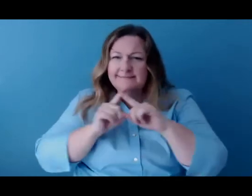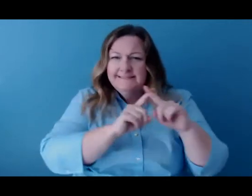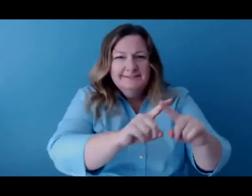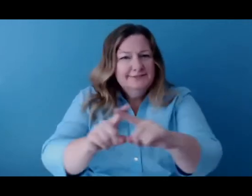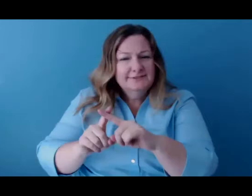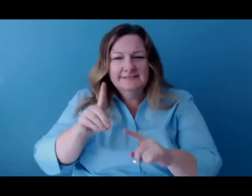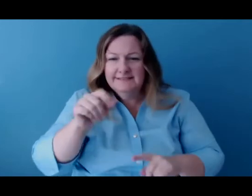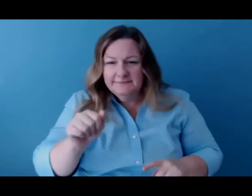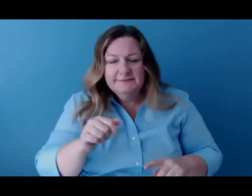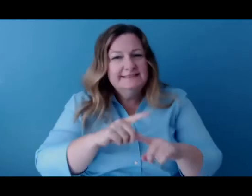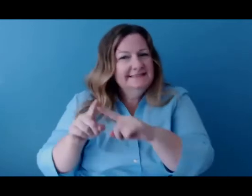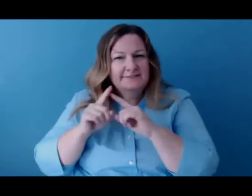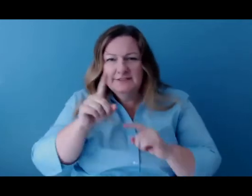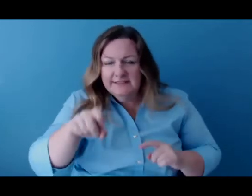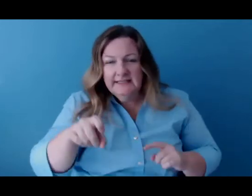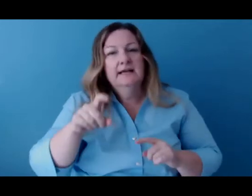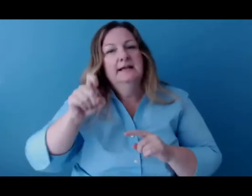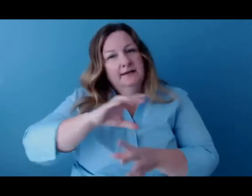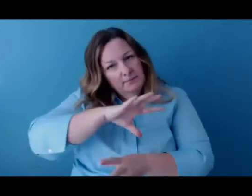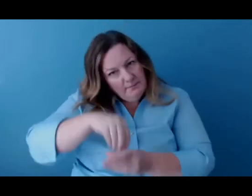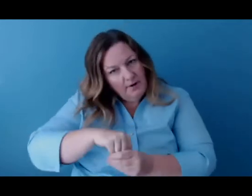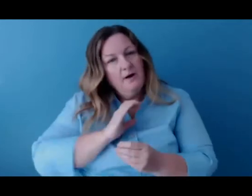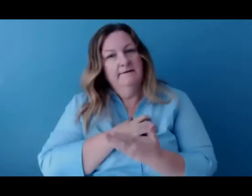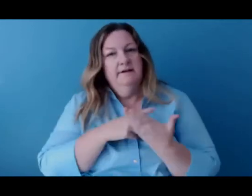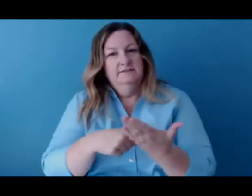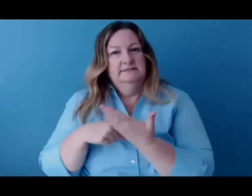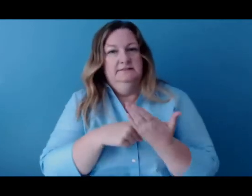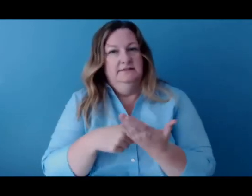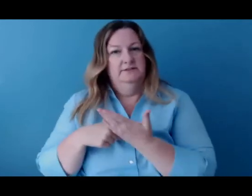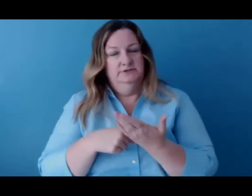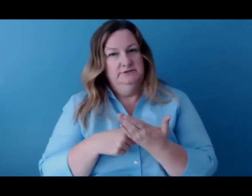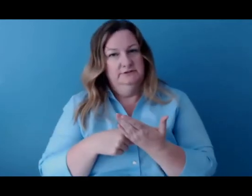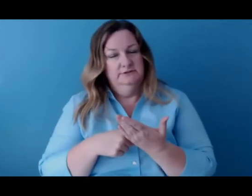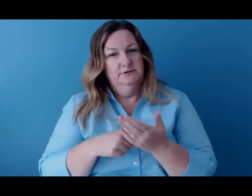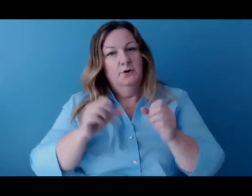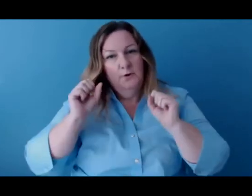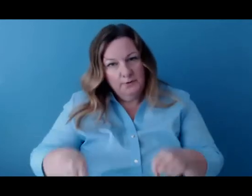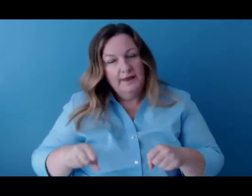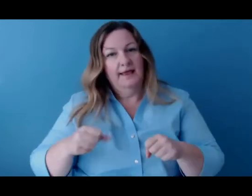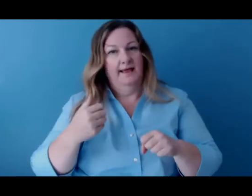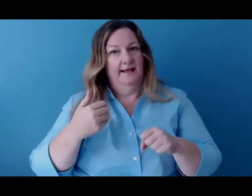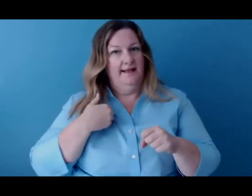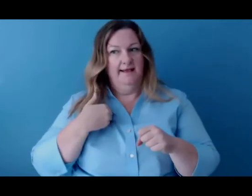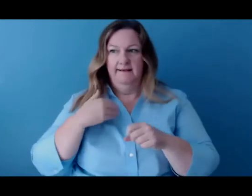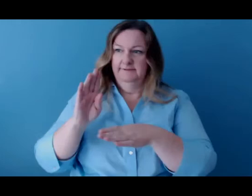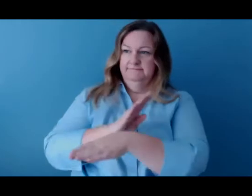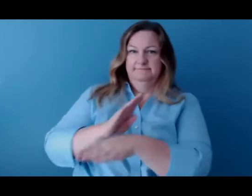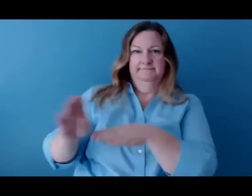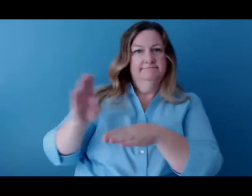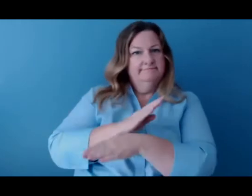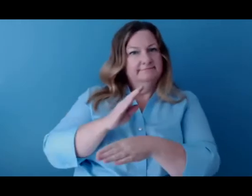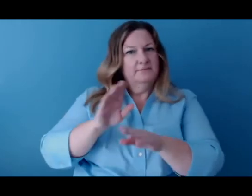that needs to be part of the conversation in making those kind of settings complete, and you know can bring a lot